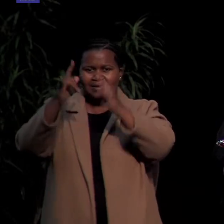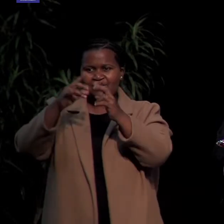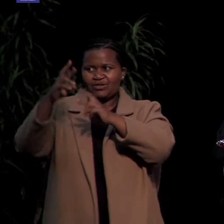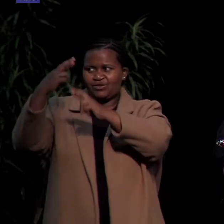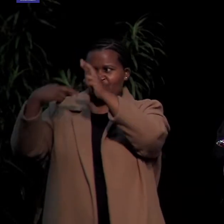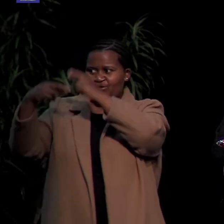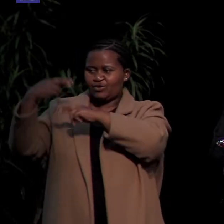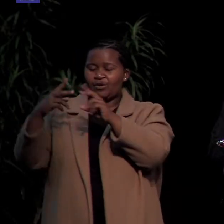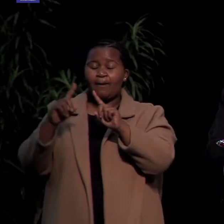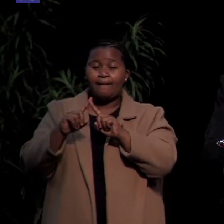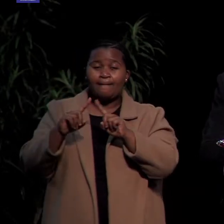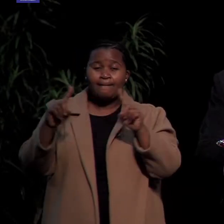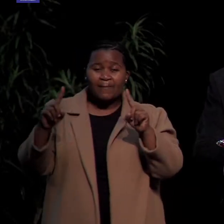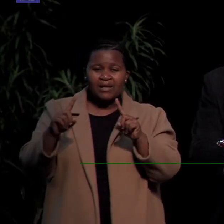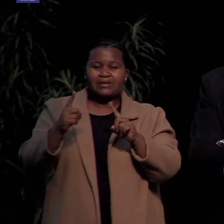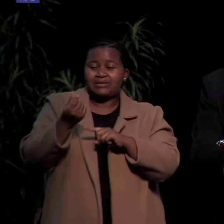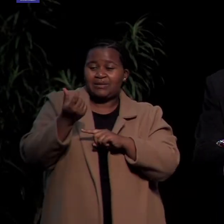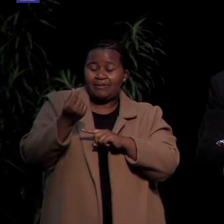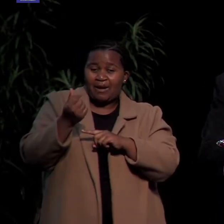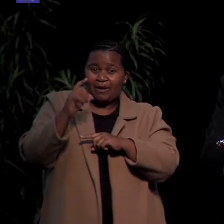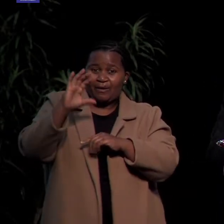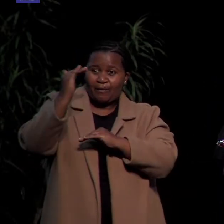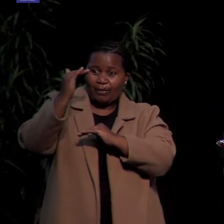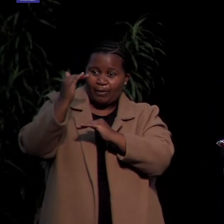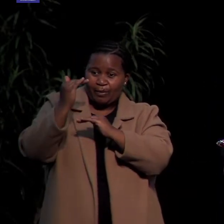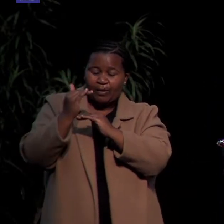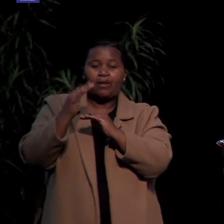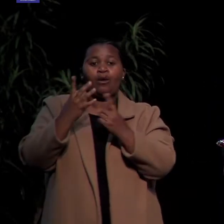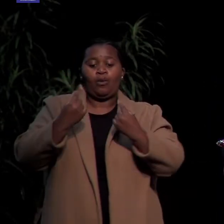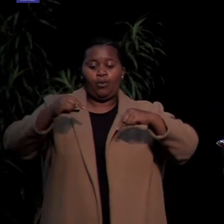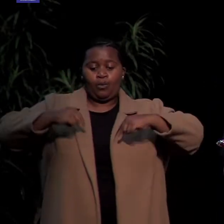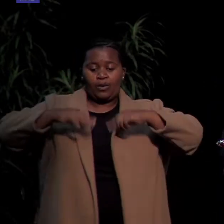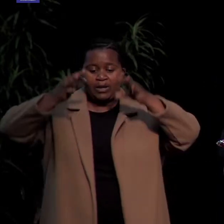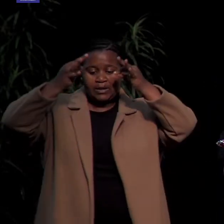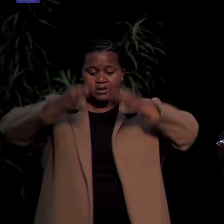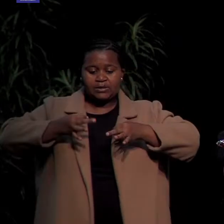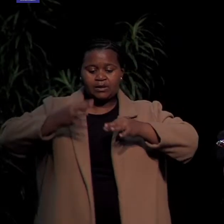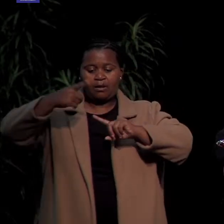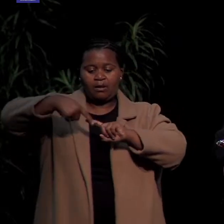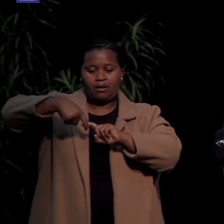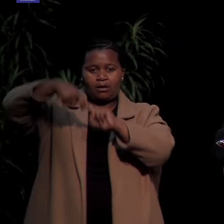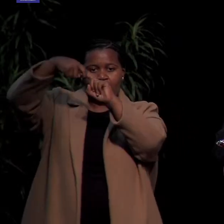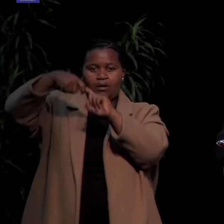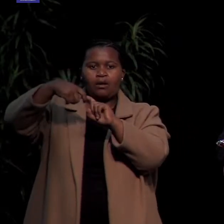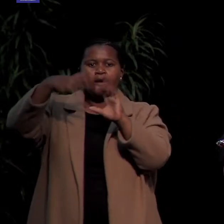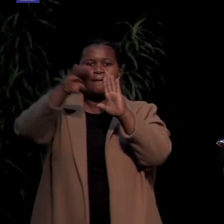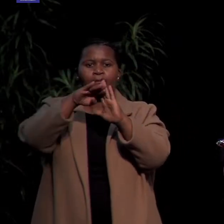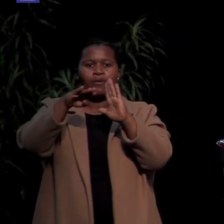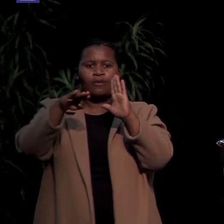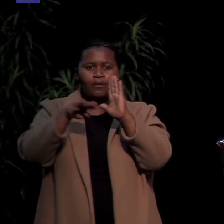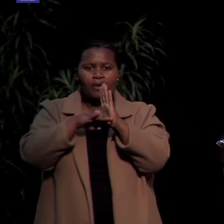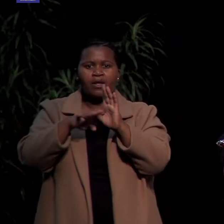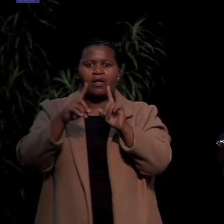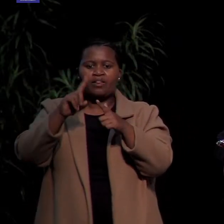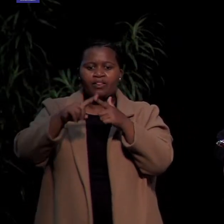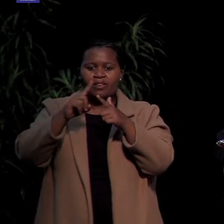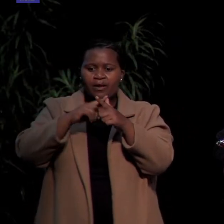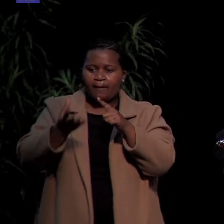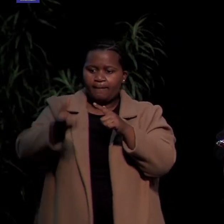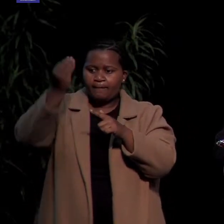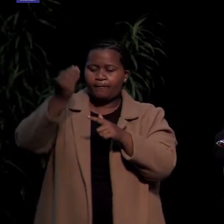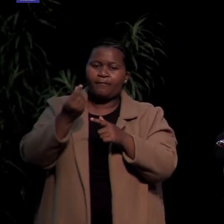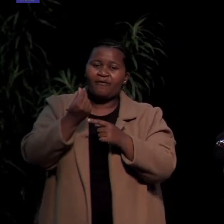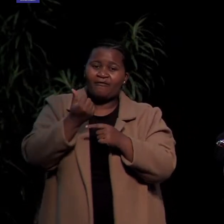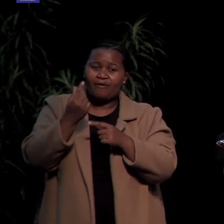It is unfortunate that due to lack of funds nationally, we have decided to suspend the program until we find funding that